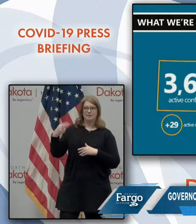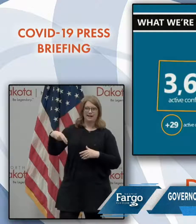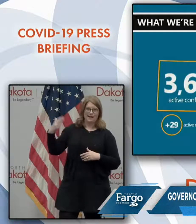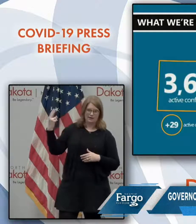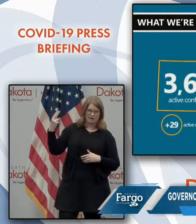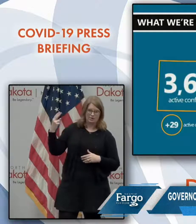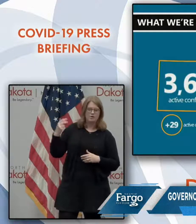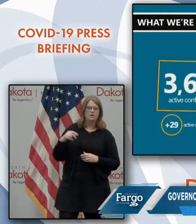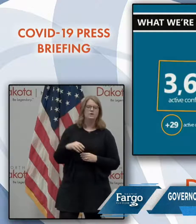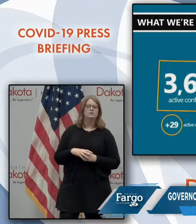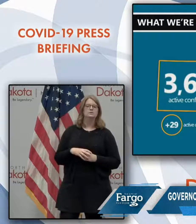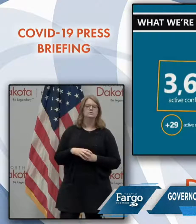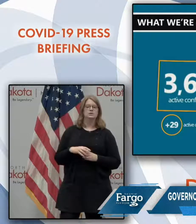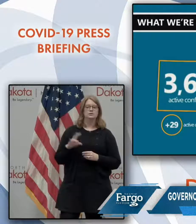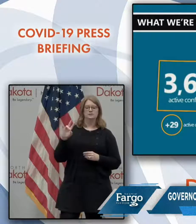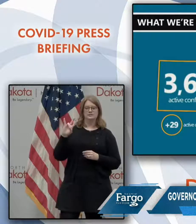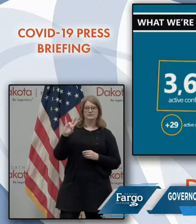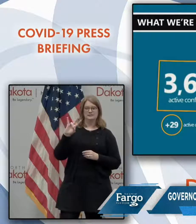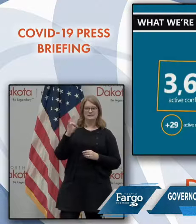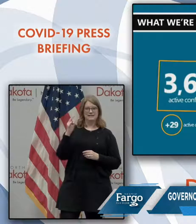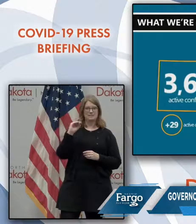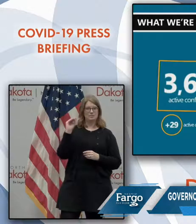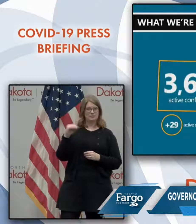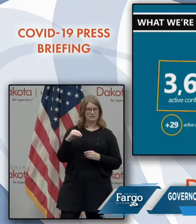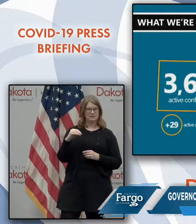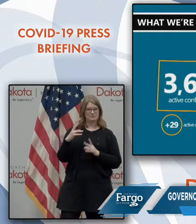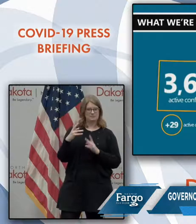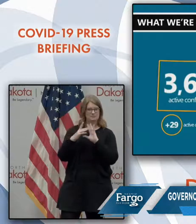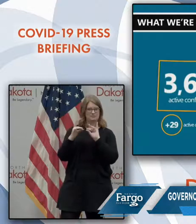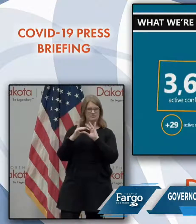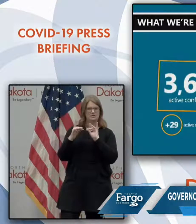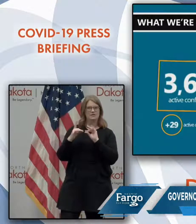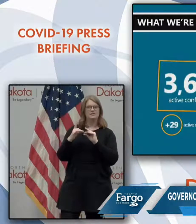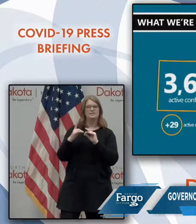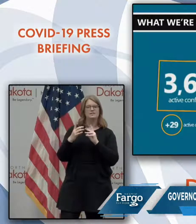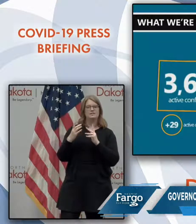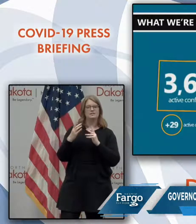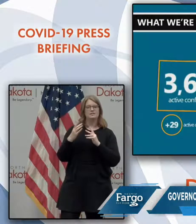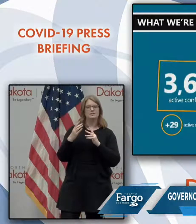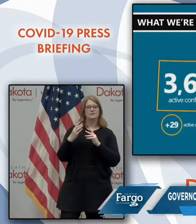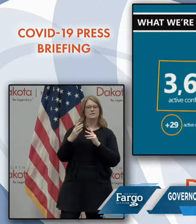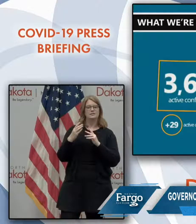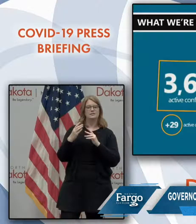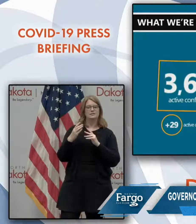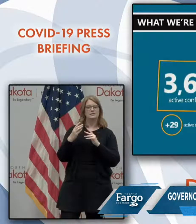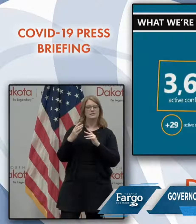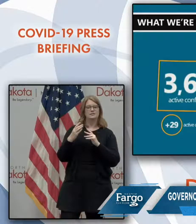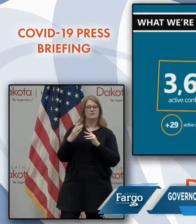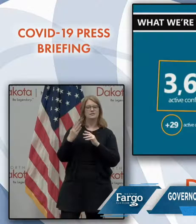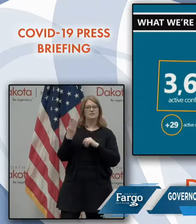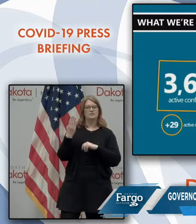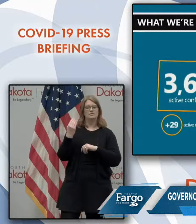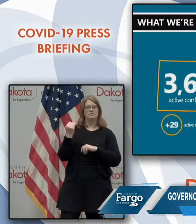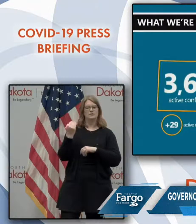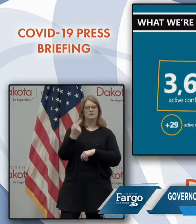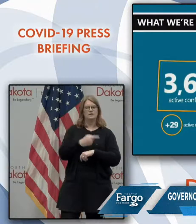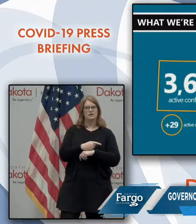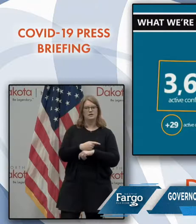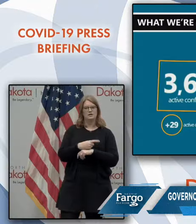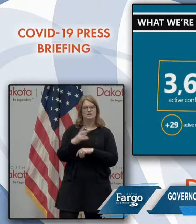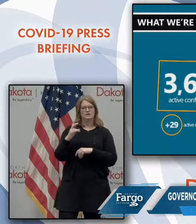the 7% I was referring to earlier is our rolling 14-day, but on a rolling 7-day, increasing